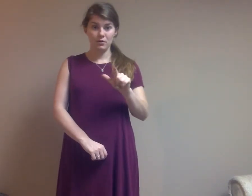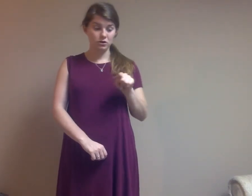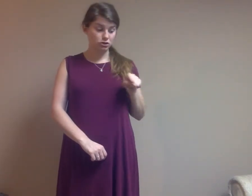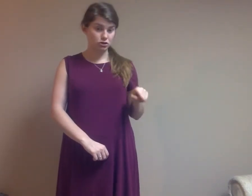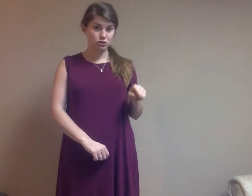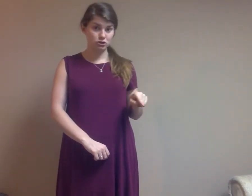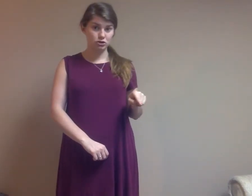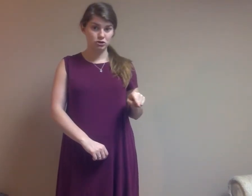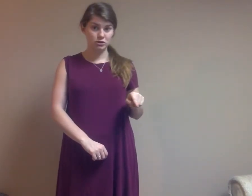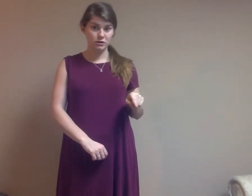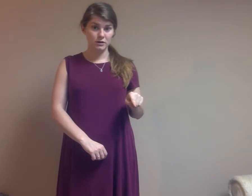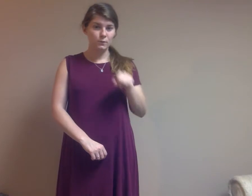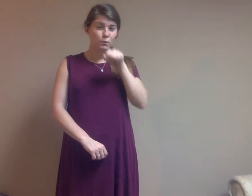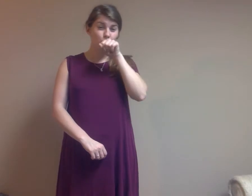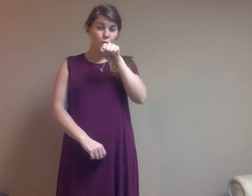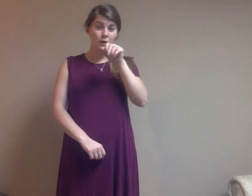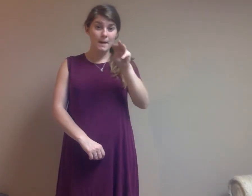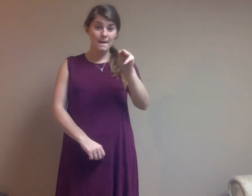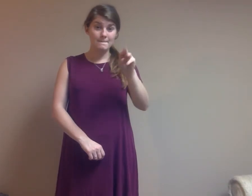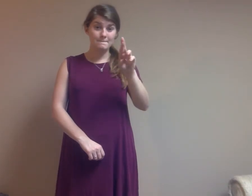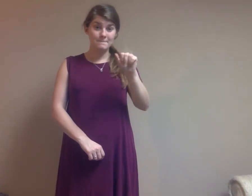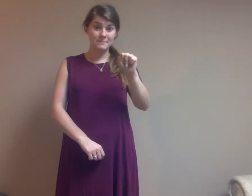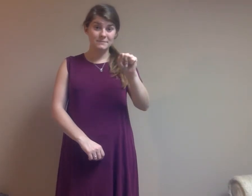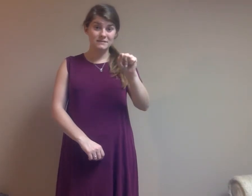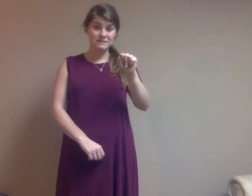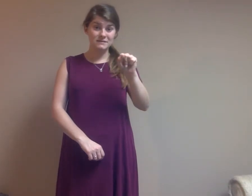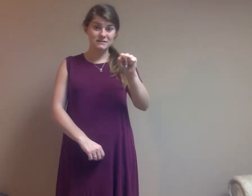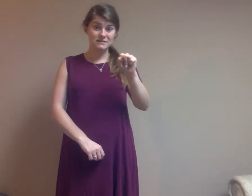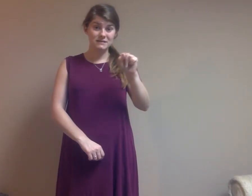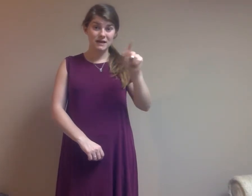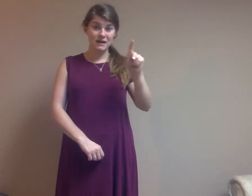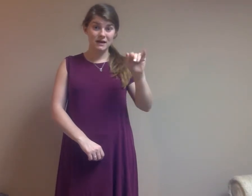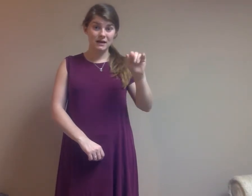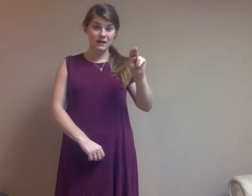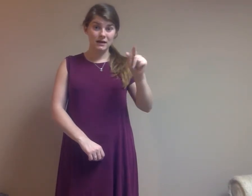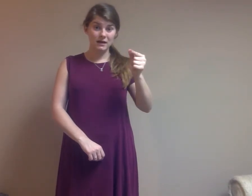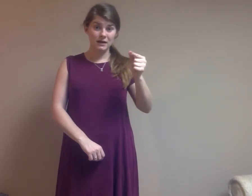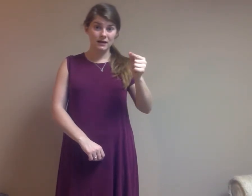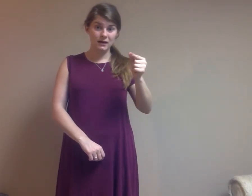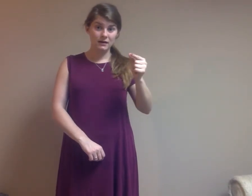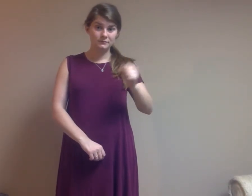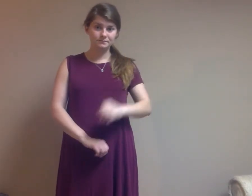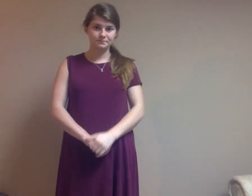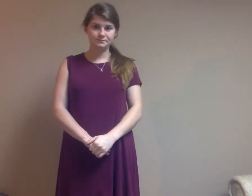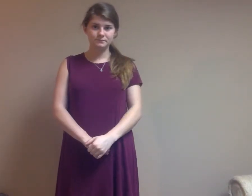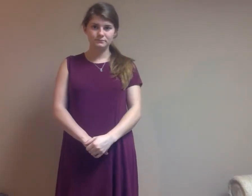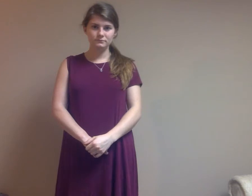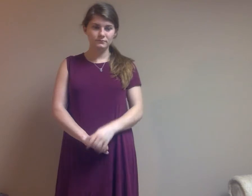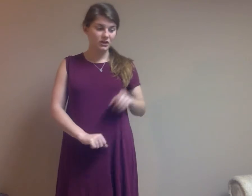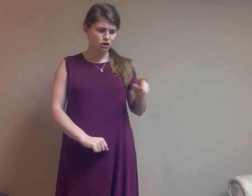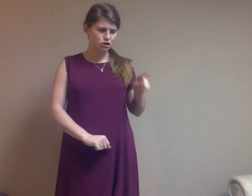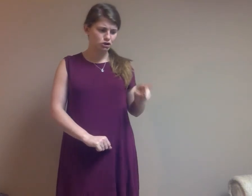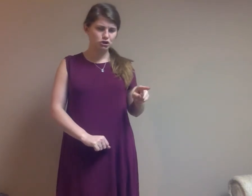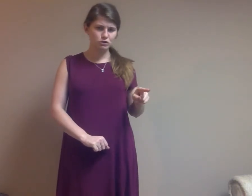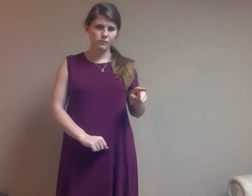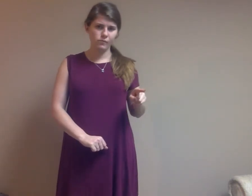boarding house. She was a boarder herself from a young age and knows how tough it can be. I